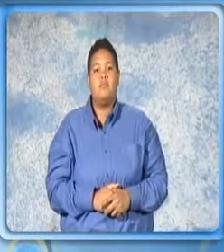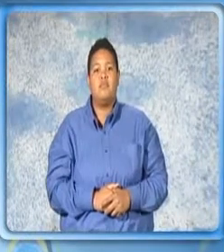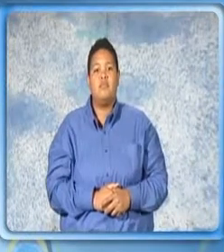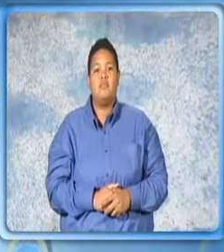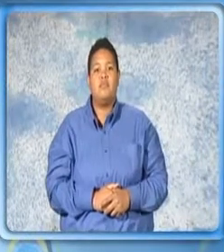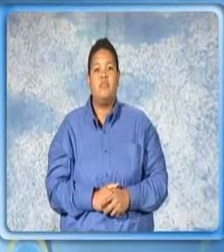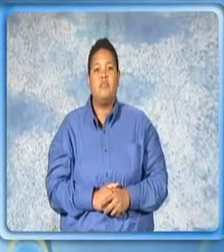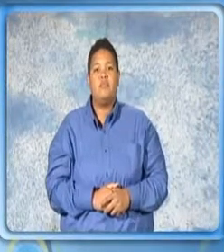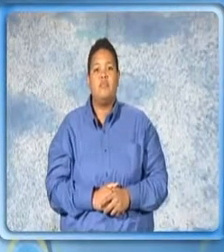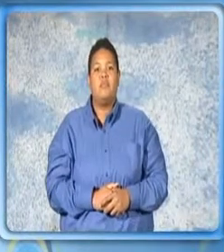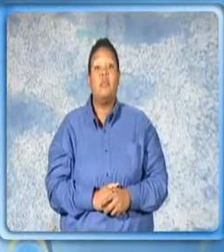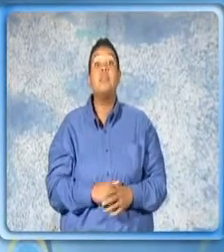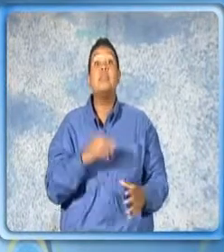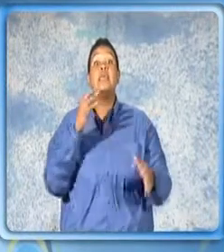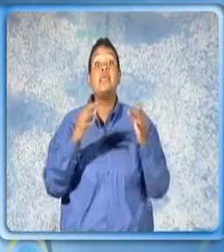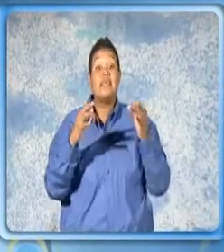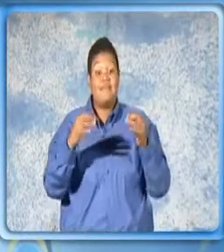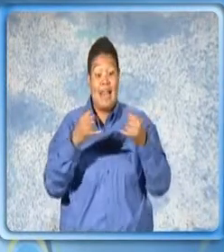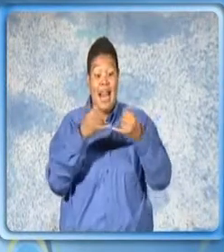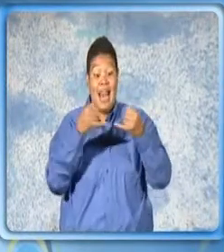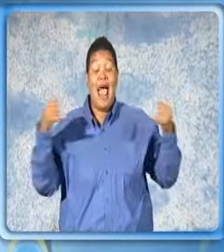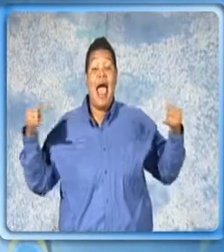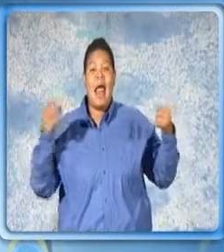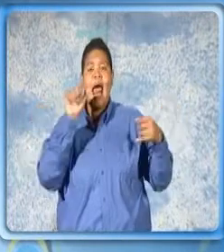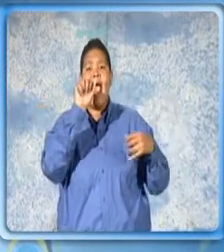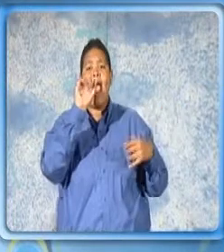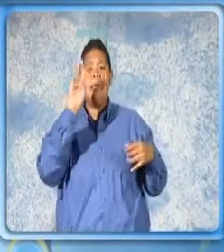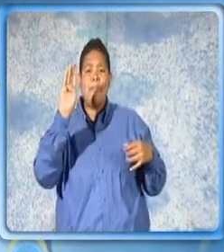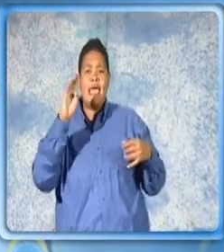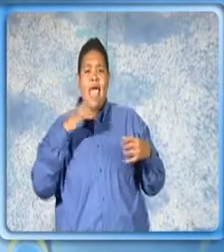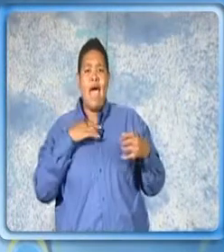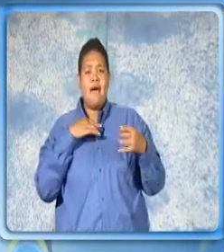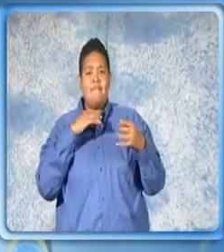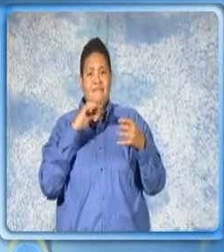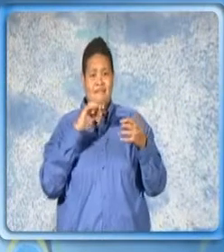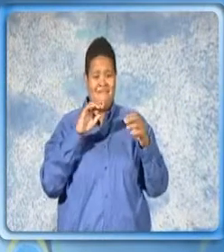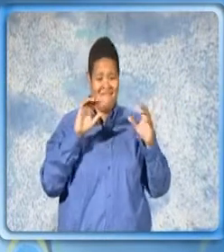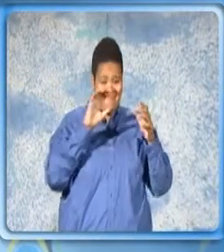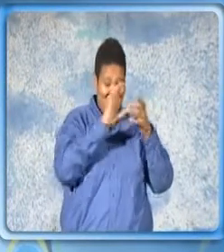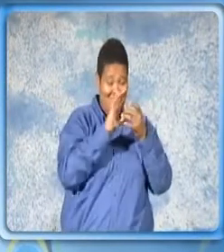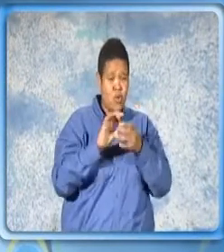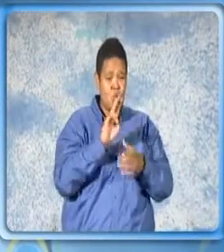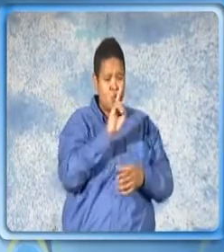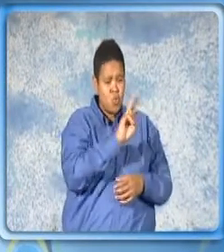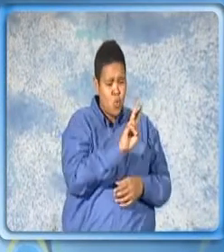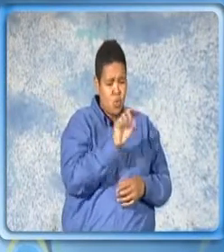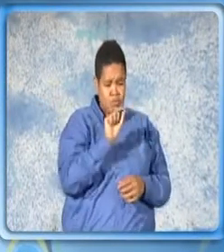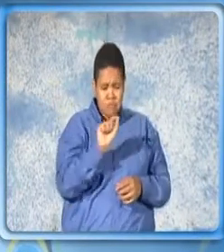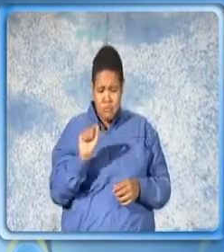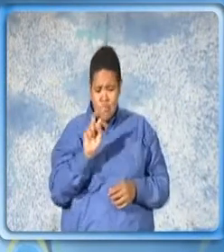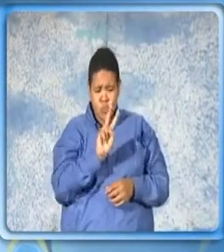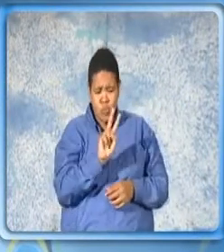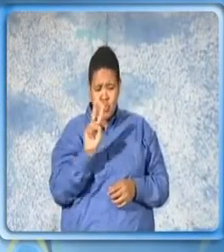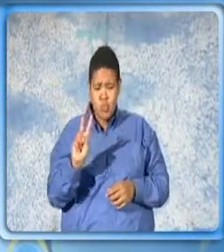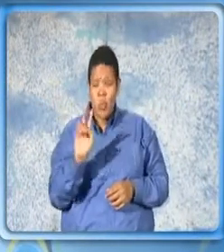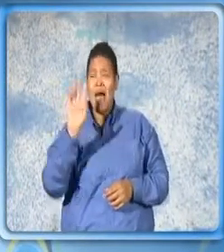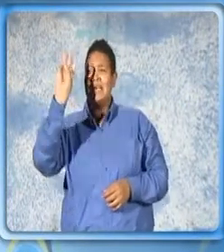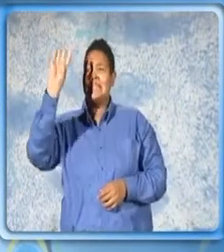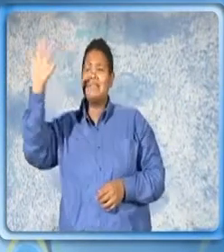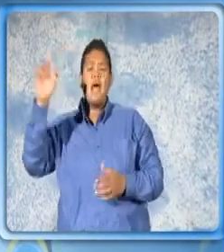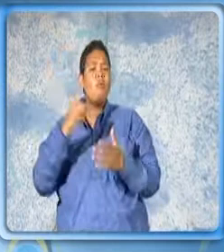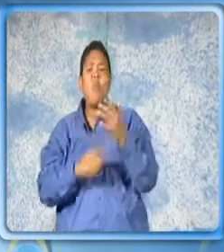So, if the line AB has coordinates 2, 2, and 6, 5 respectively, what would be its length?